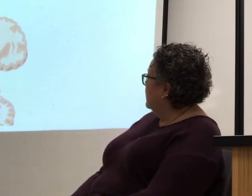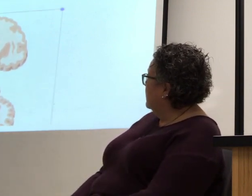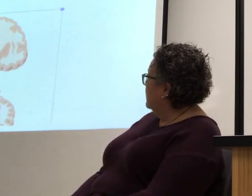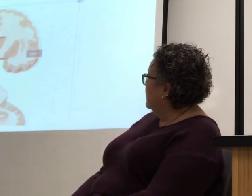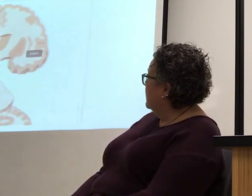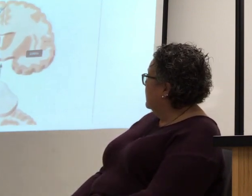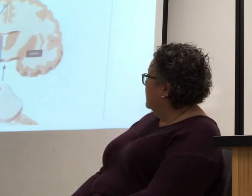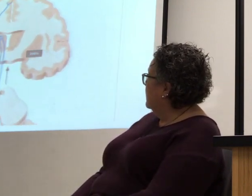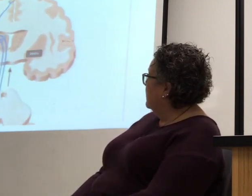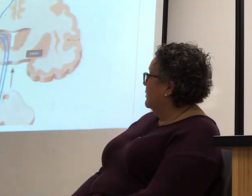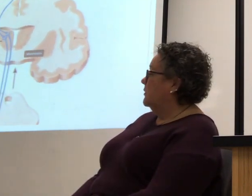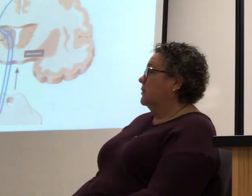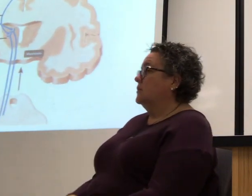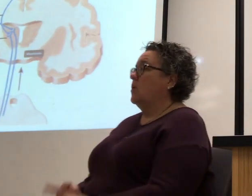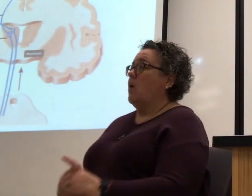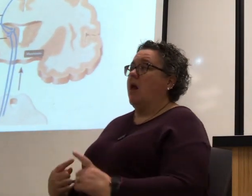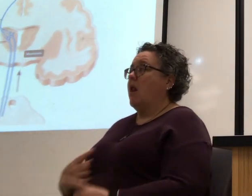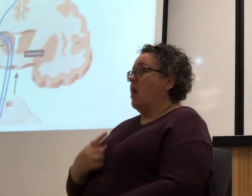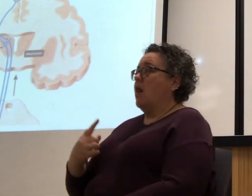it.